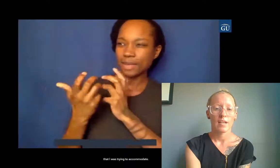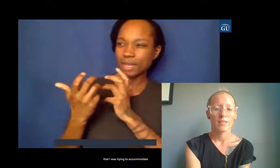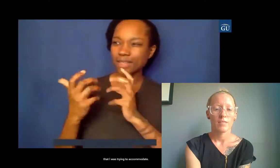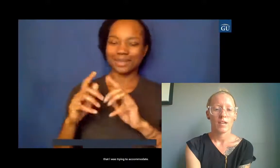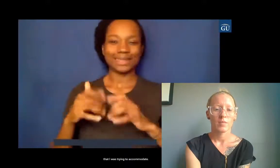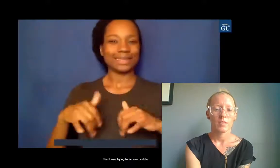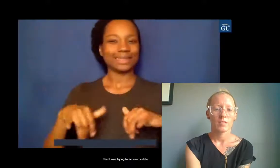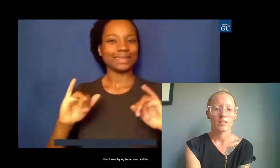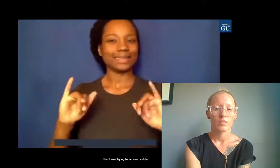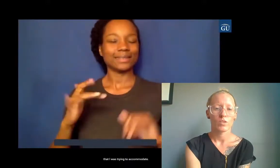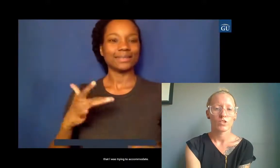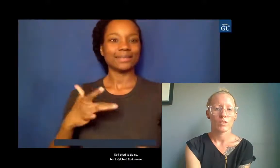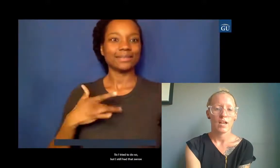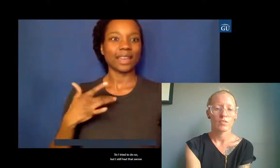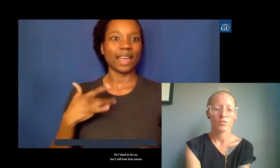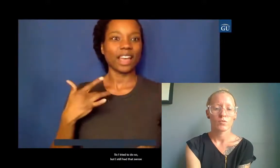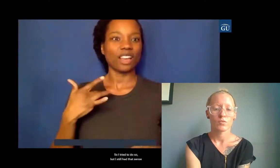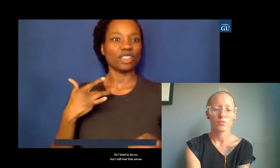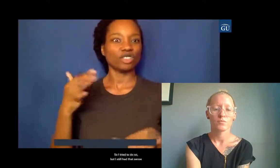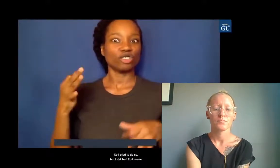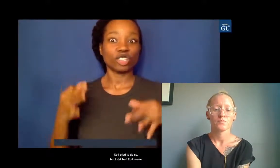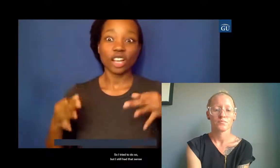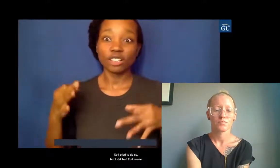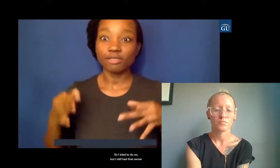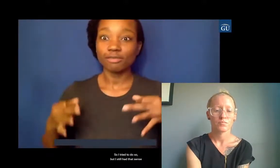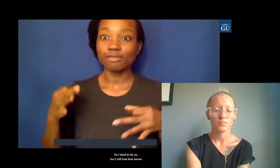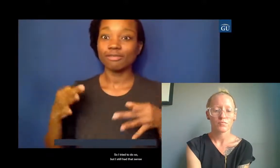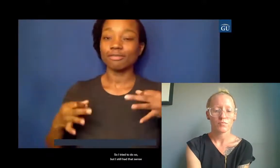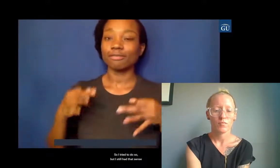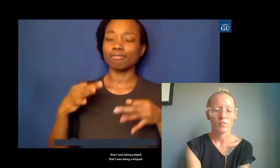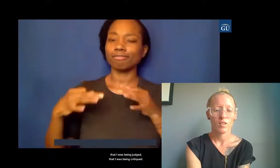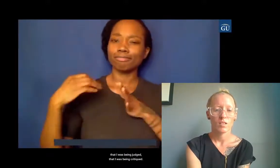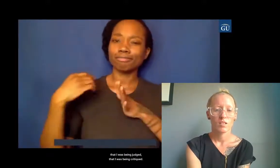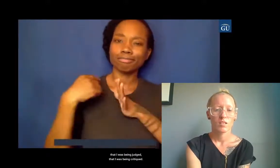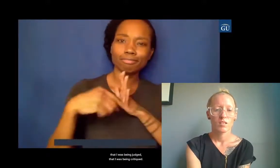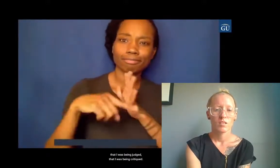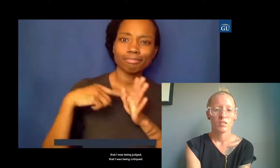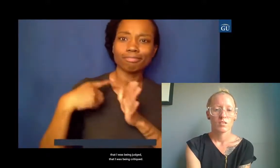it's a wide environment and we try to